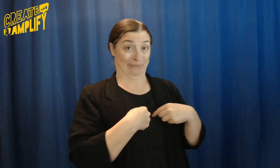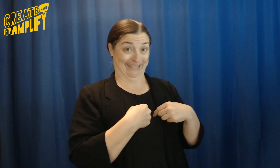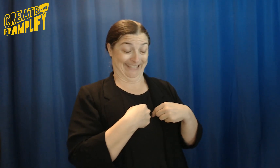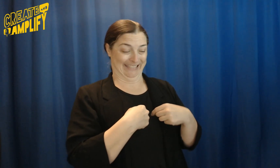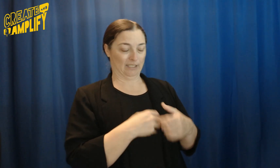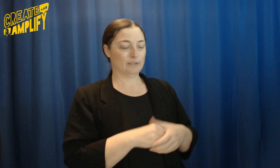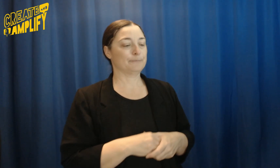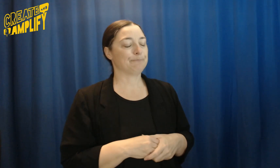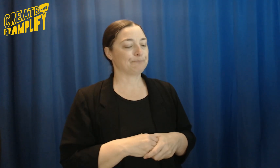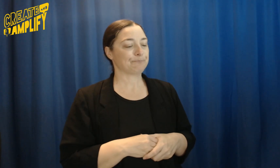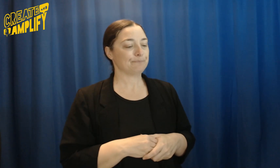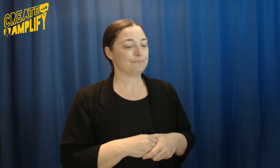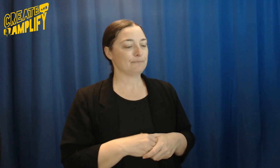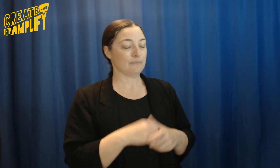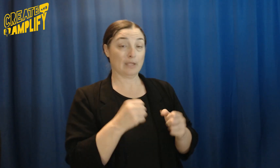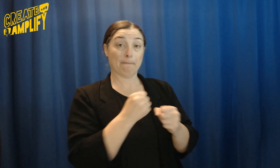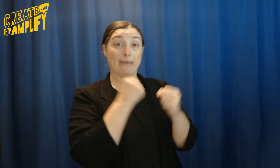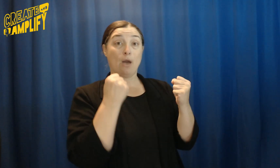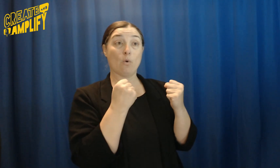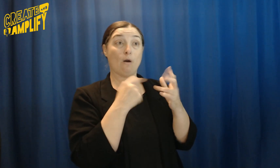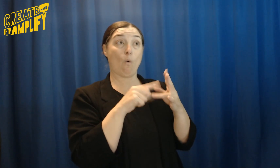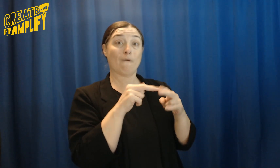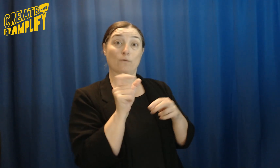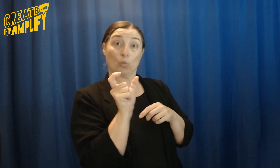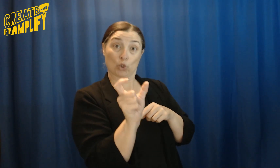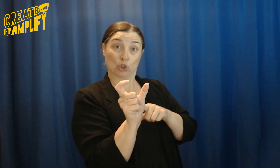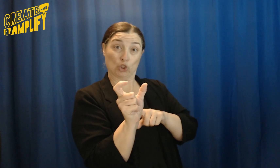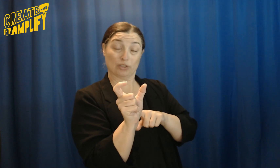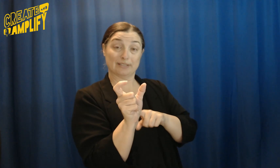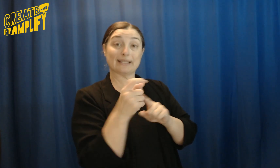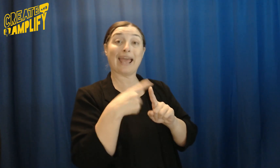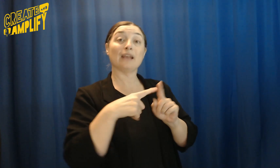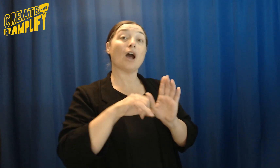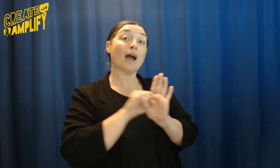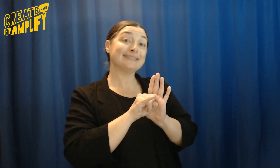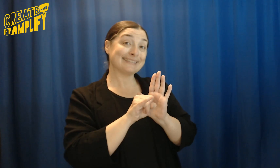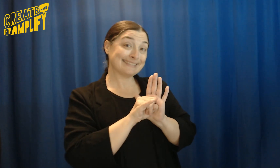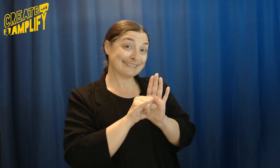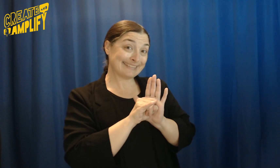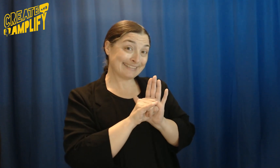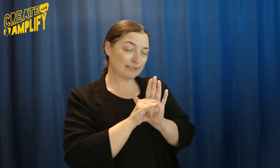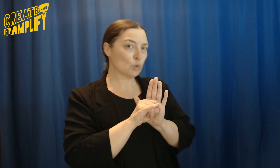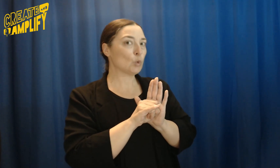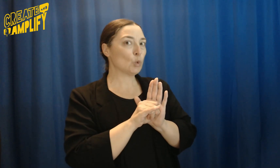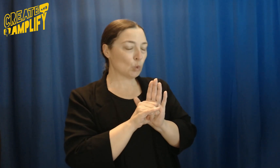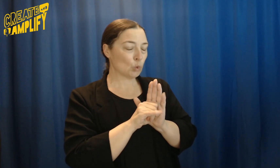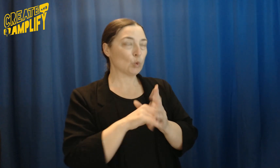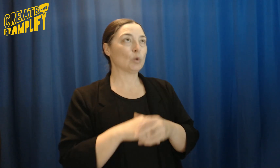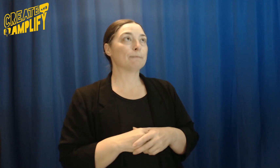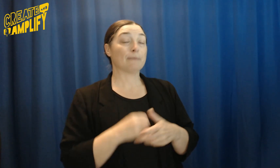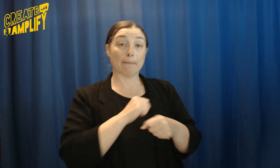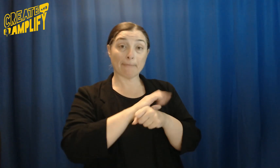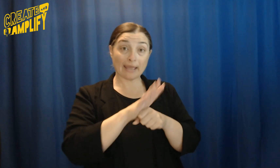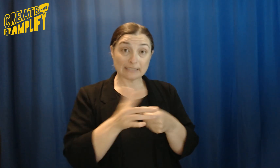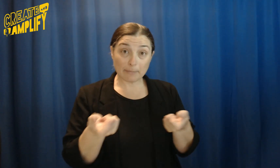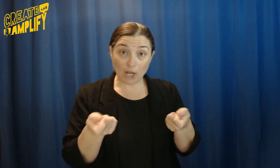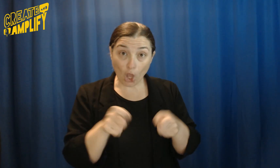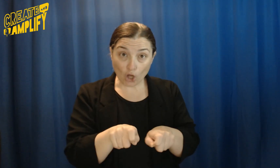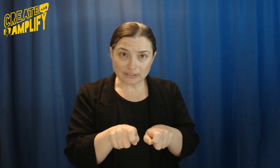words and identity are very wrapped up together. The pandemic lockdown times were very introspective for a